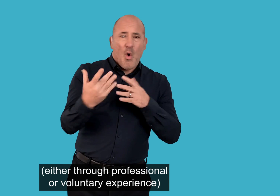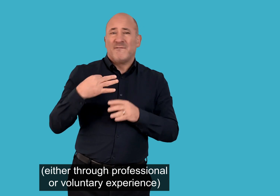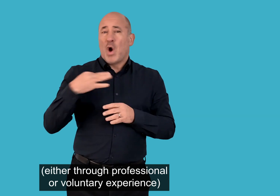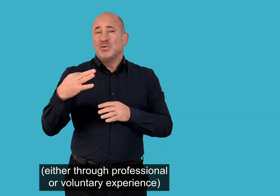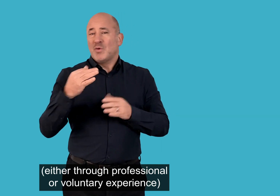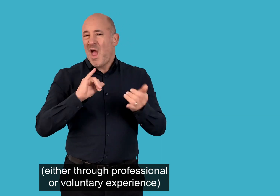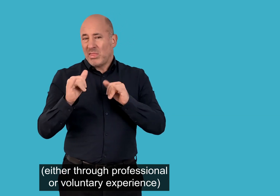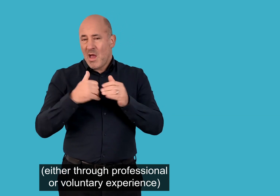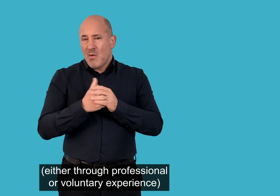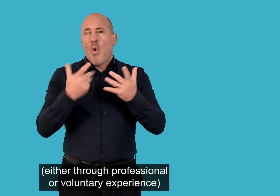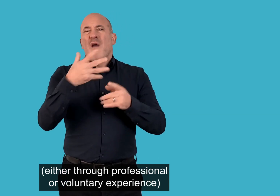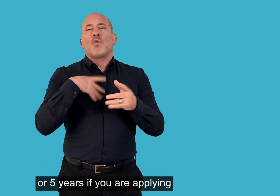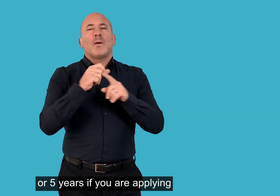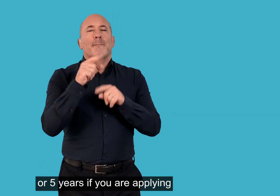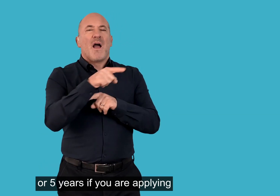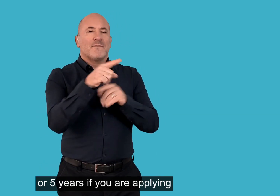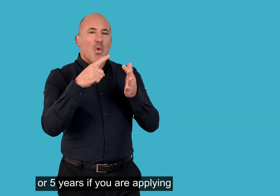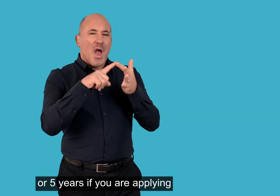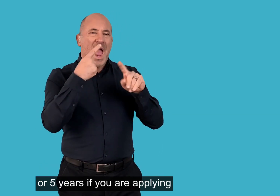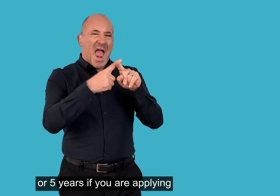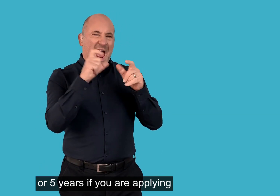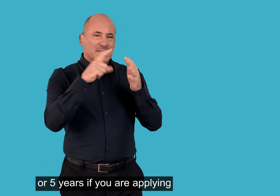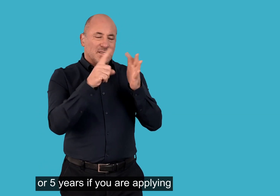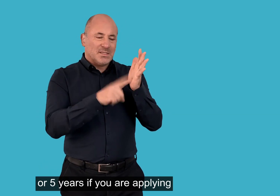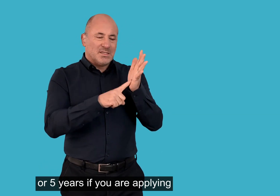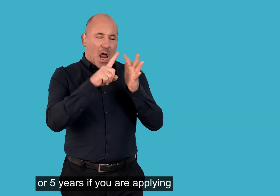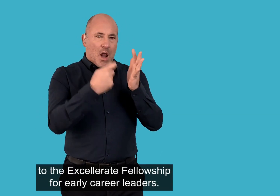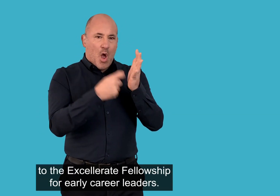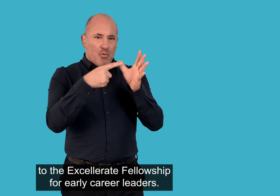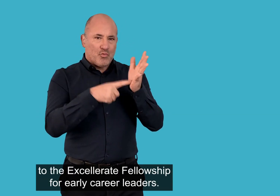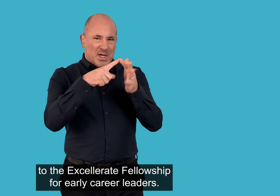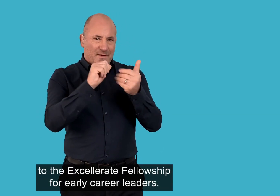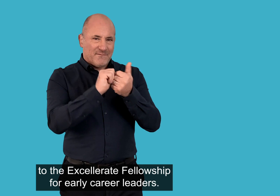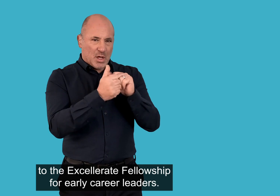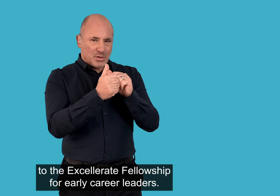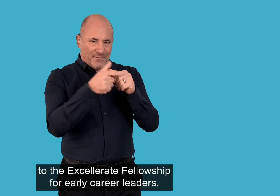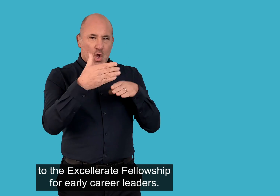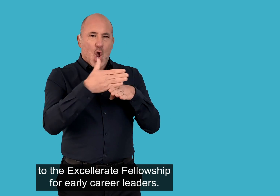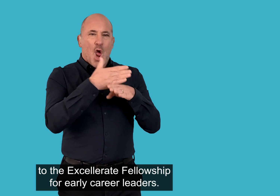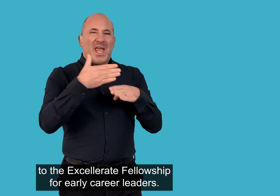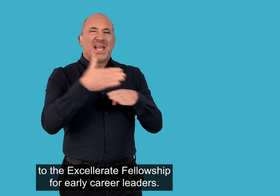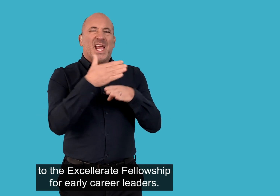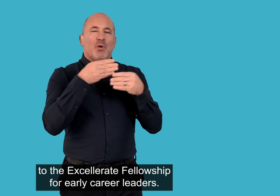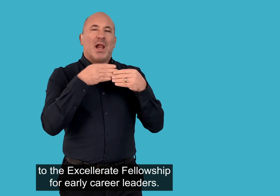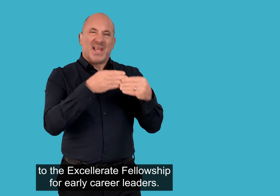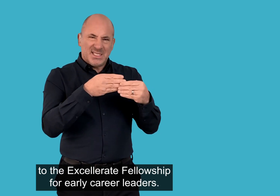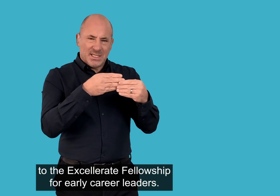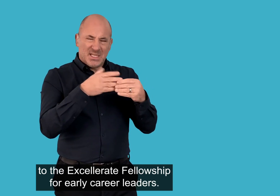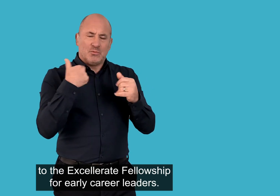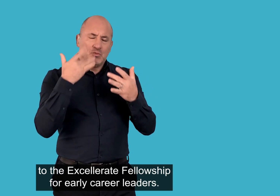either through professional or voluntary experience, or 5 years if you are applying to the Accelerate Fellowship for Early